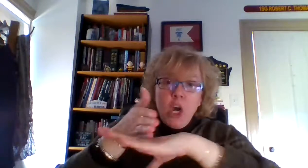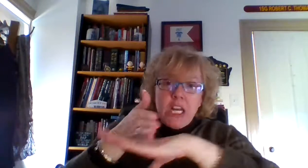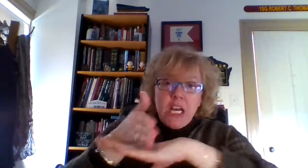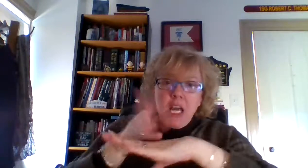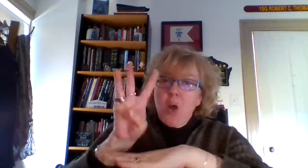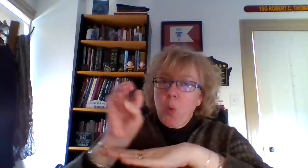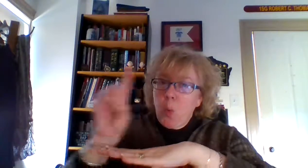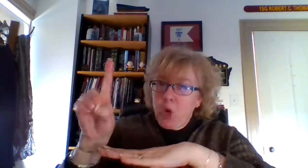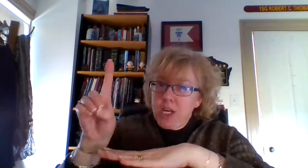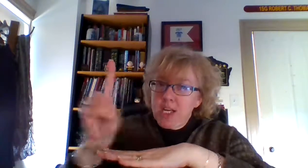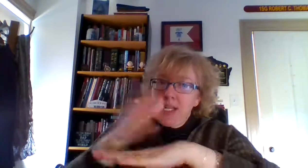wood,